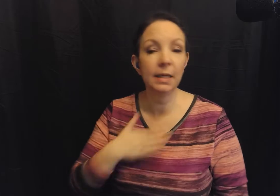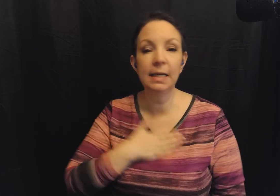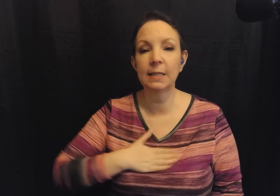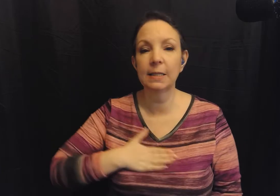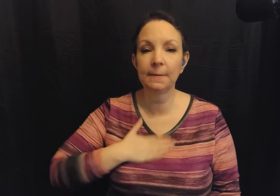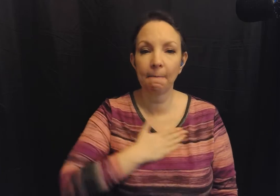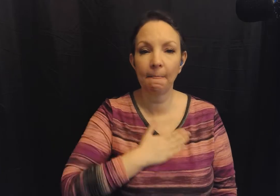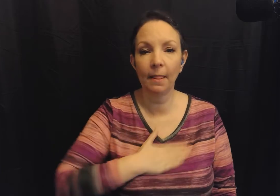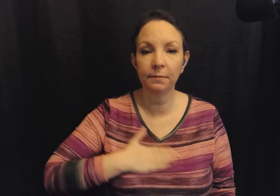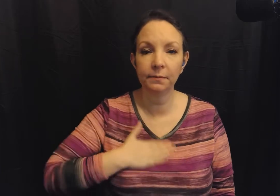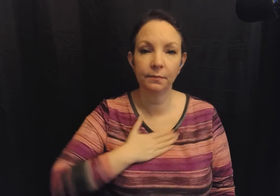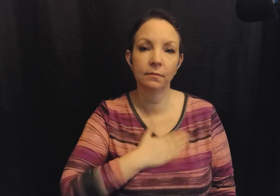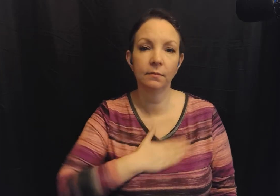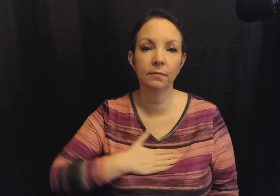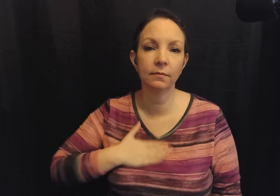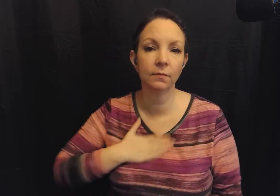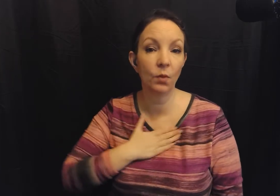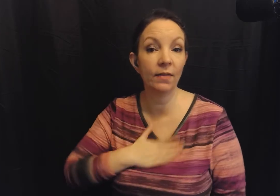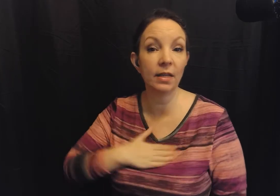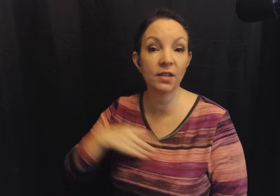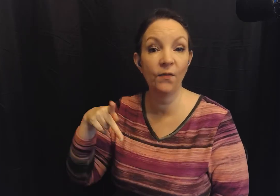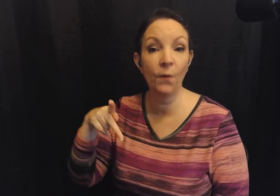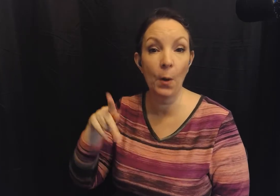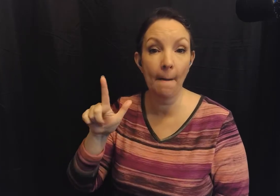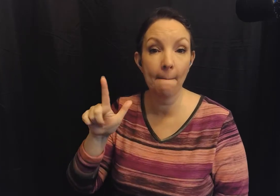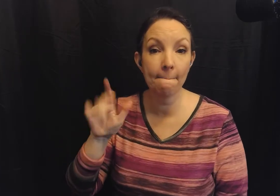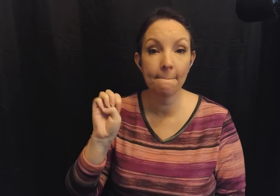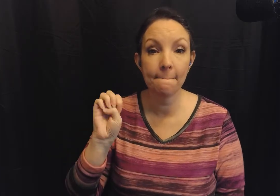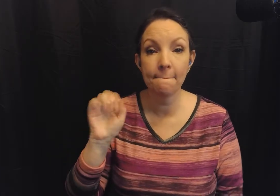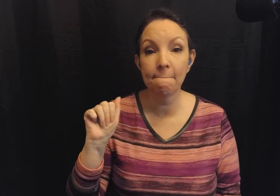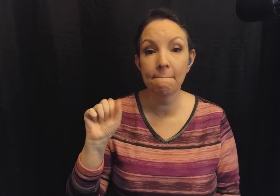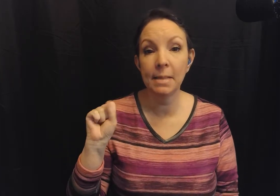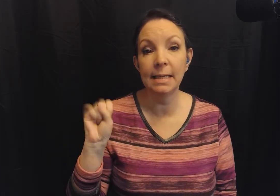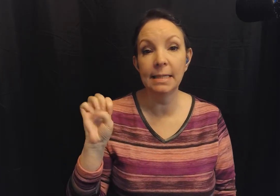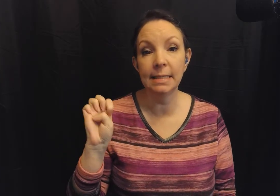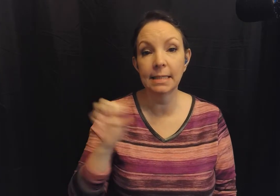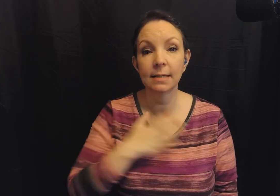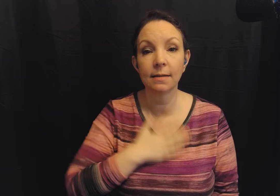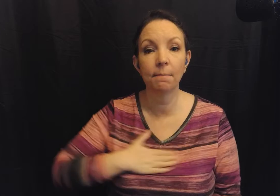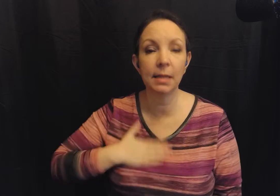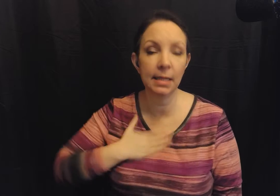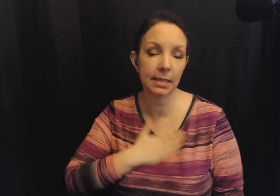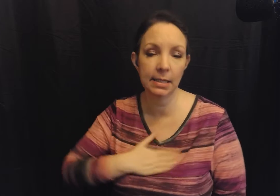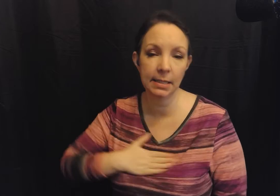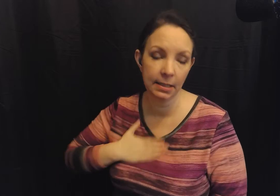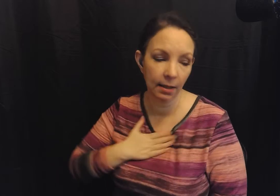Please. We have this for please. Please.